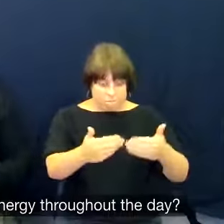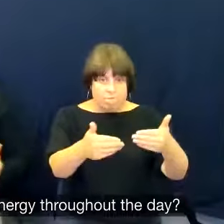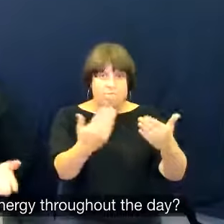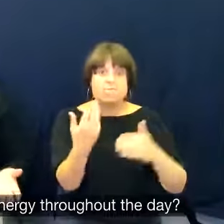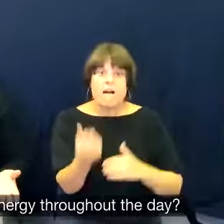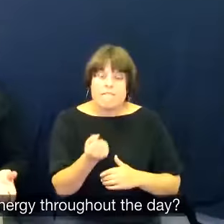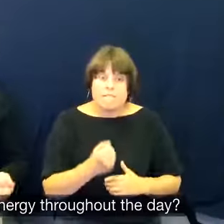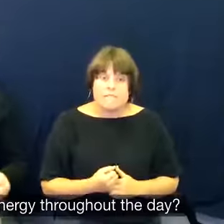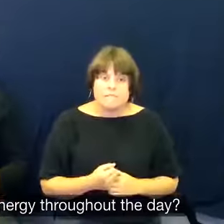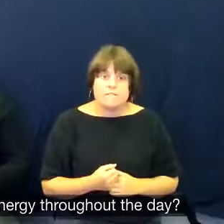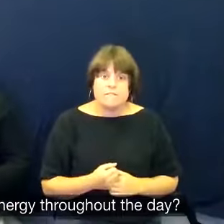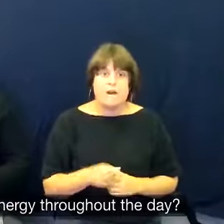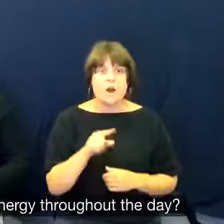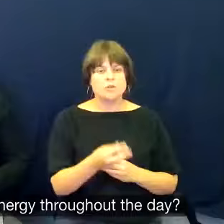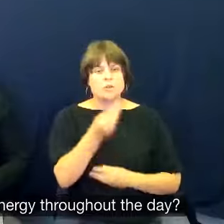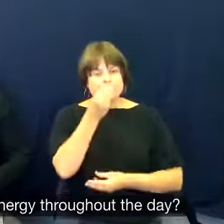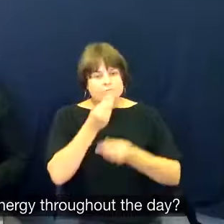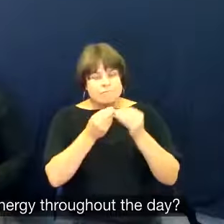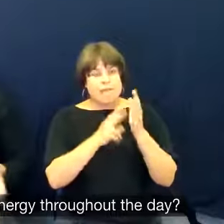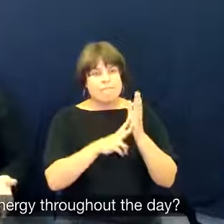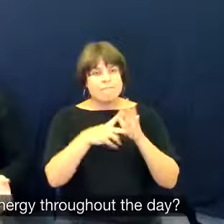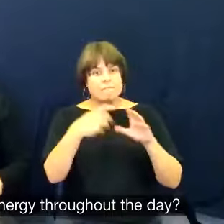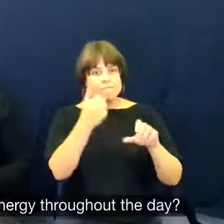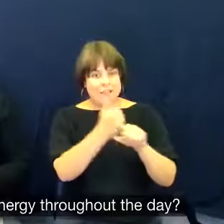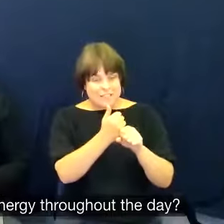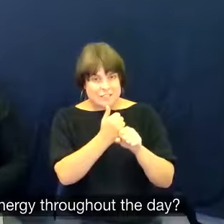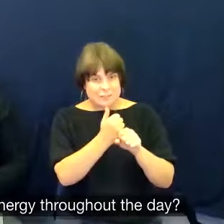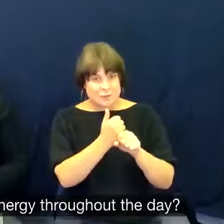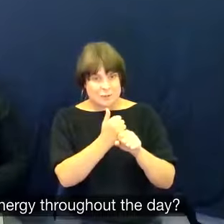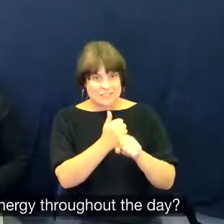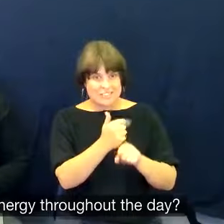Do you eat vegetables 7 times a day?